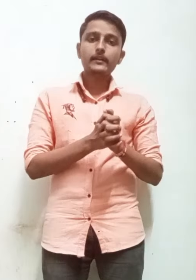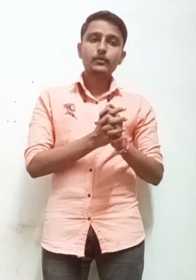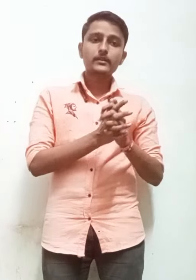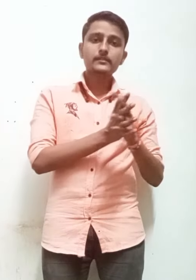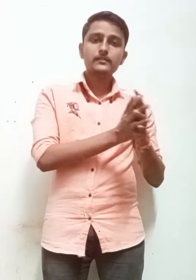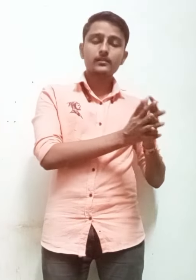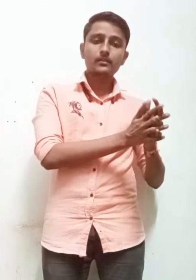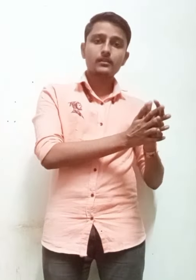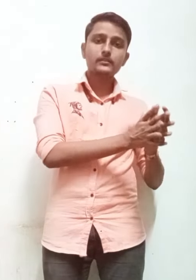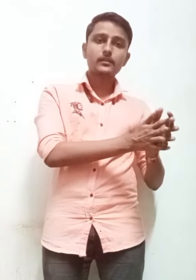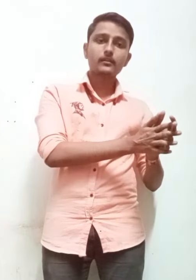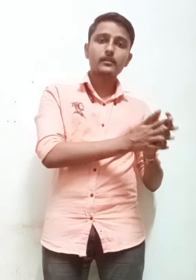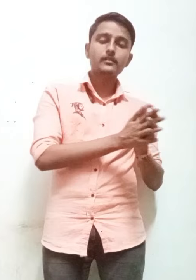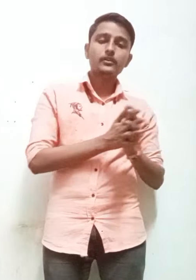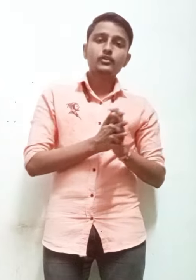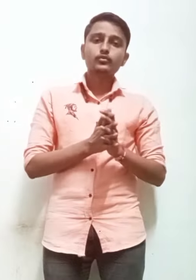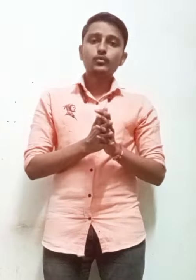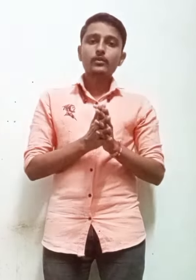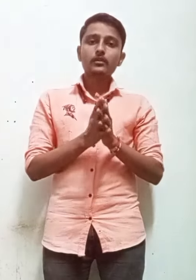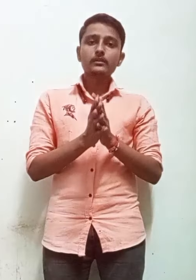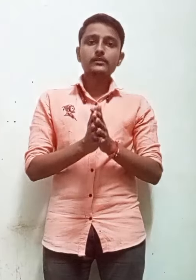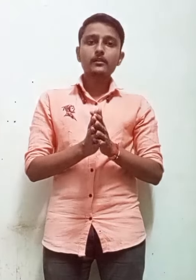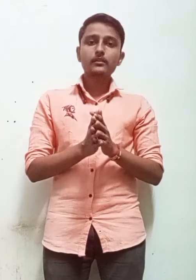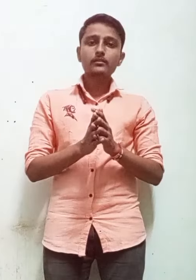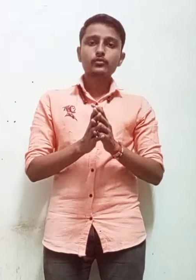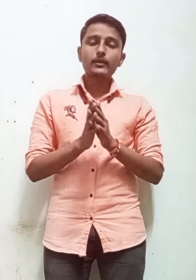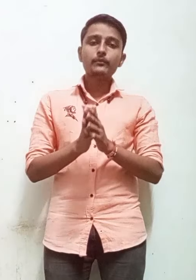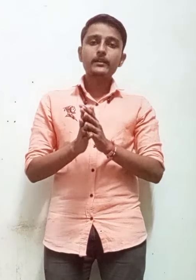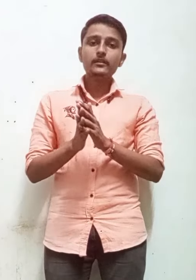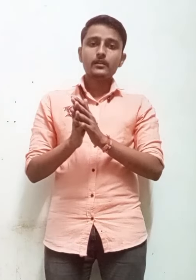What is this constructor? So a constructor. So